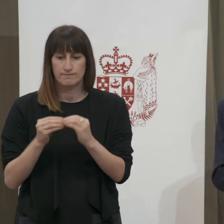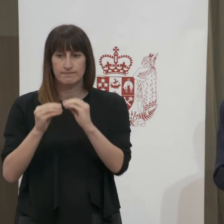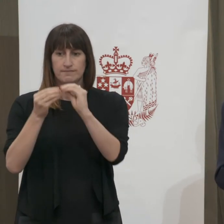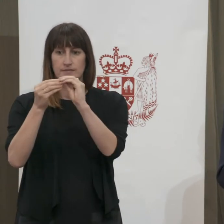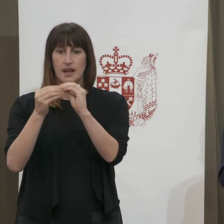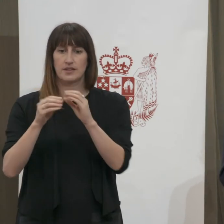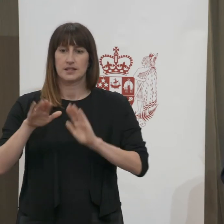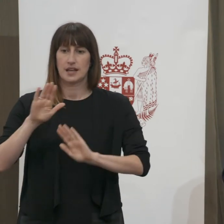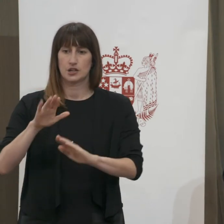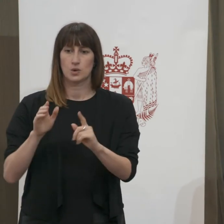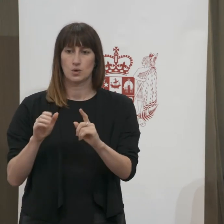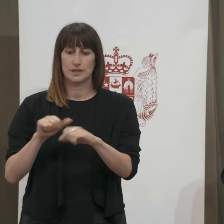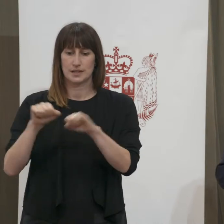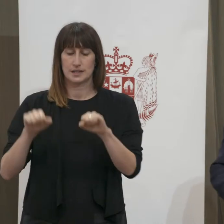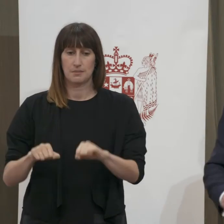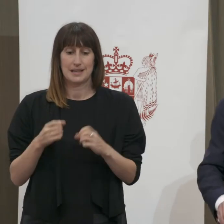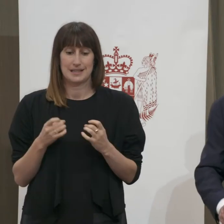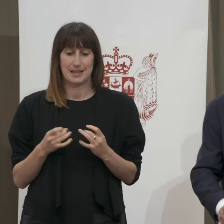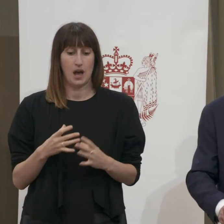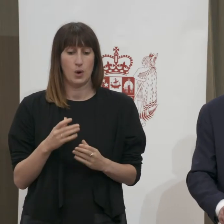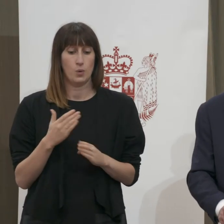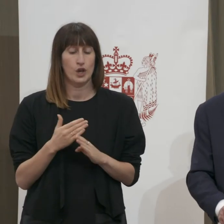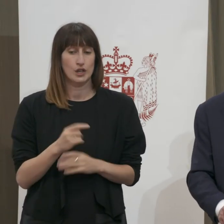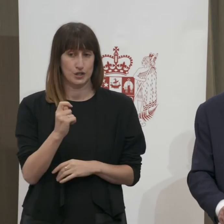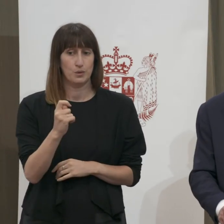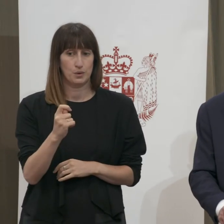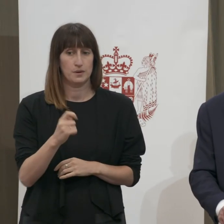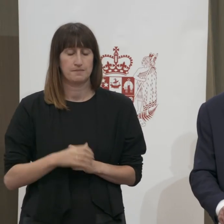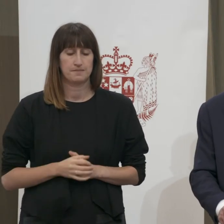We will start work on this soon.